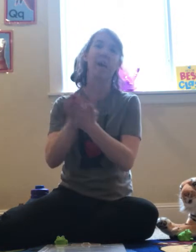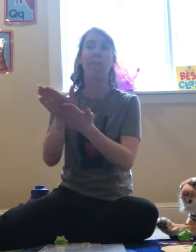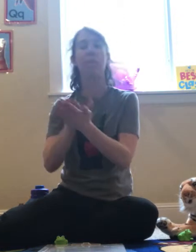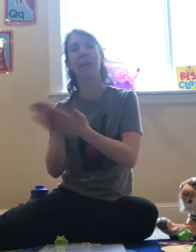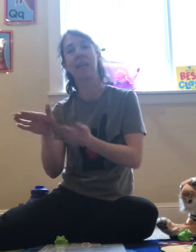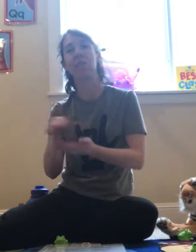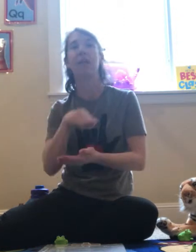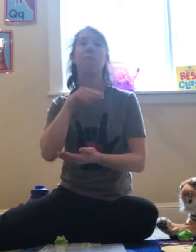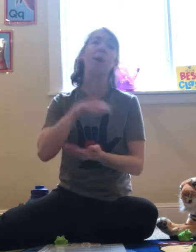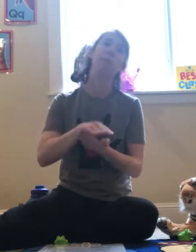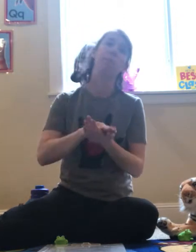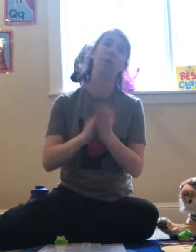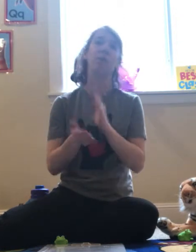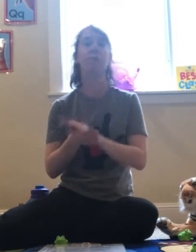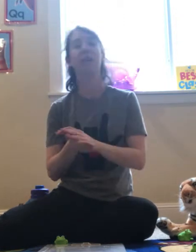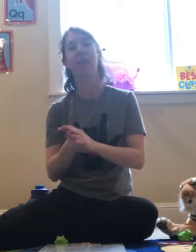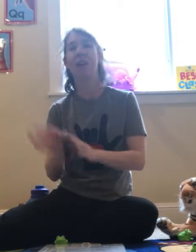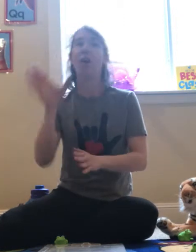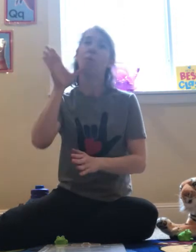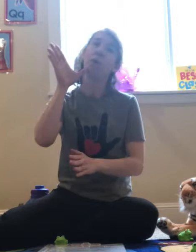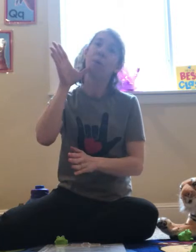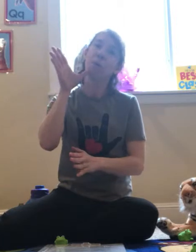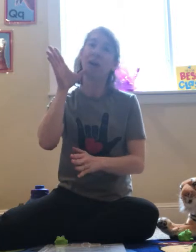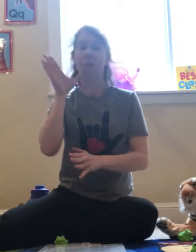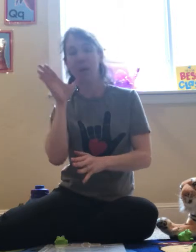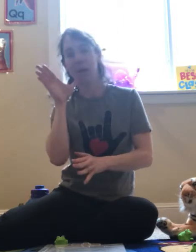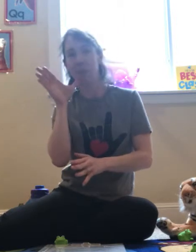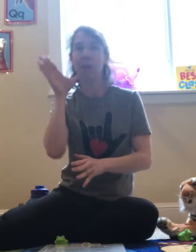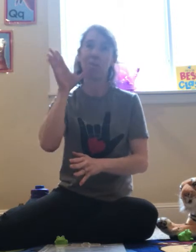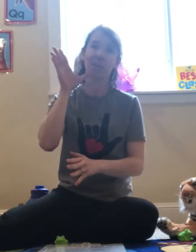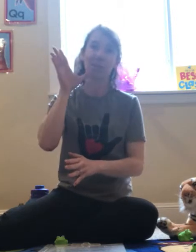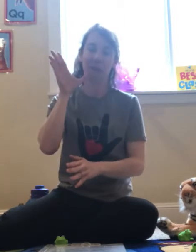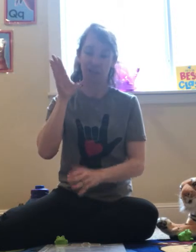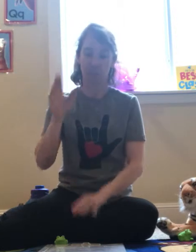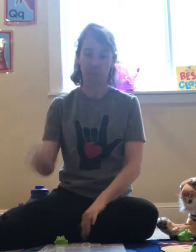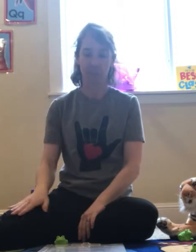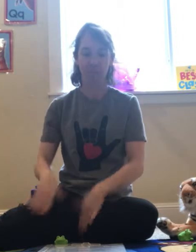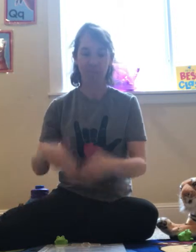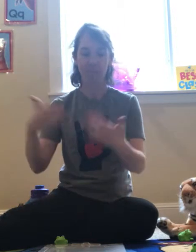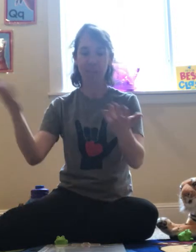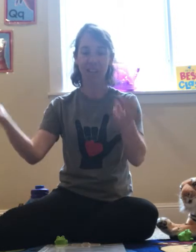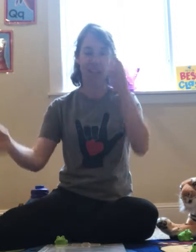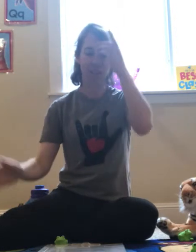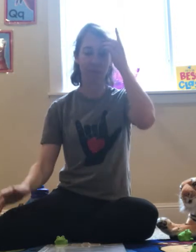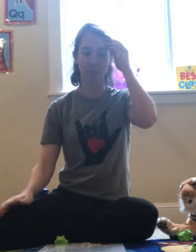up my baby bumblebee. Won't my mommy be so proud of me? And then so forth.